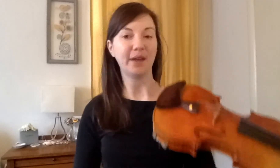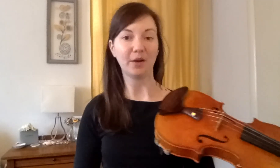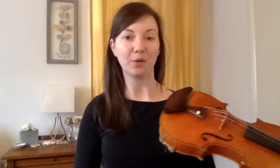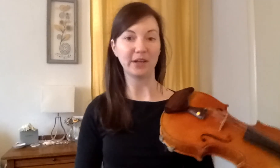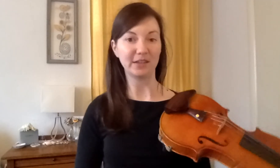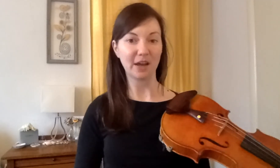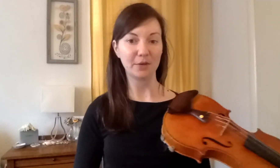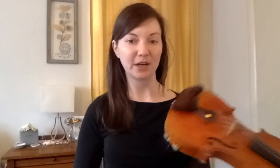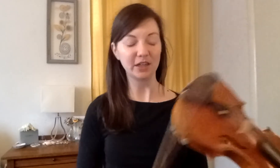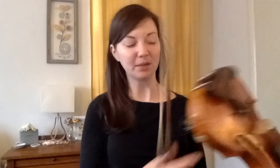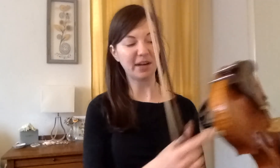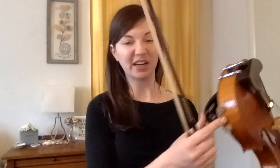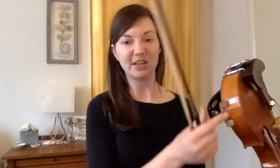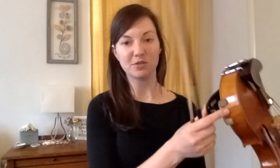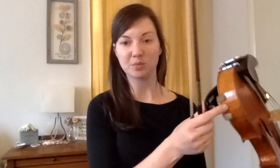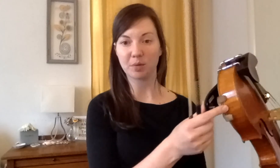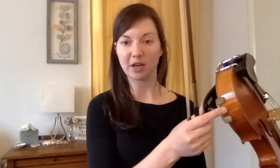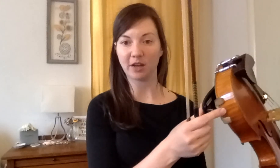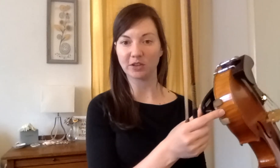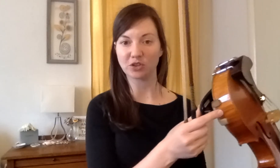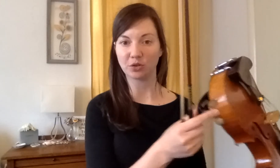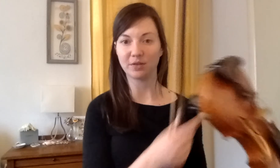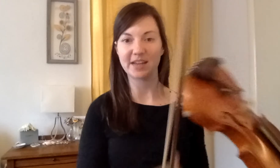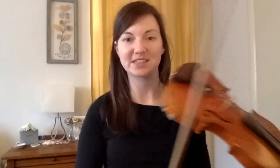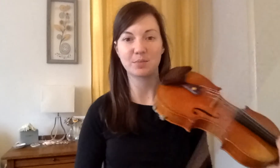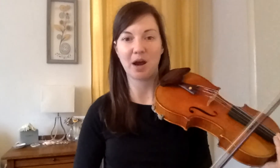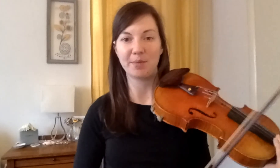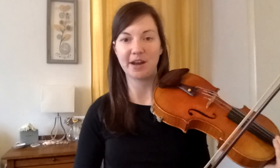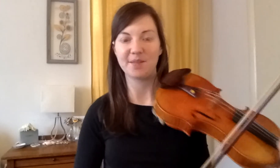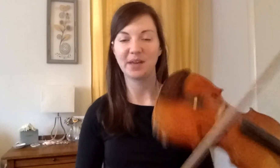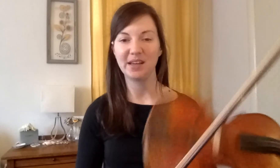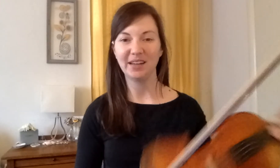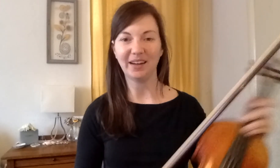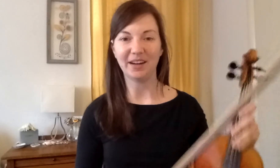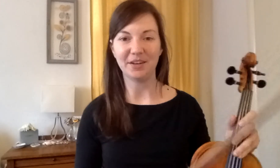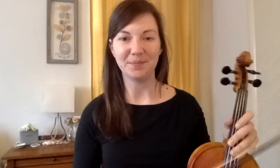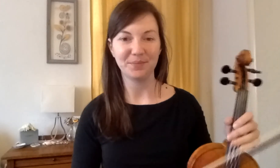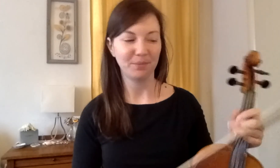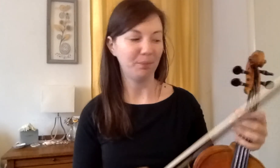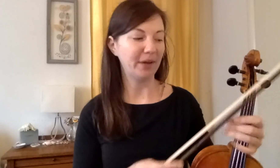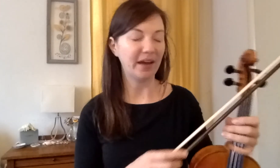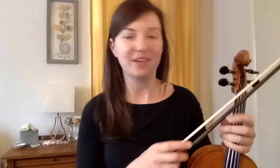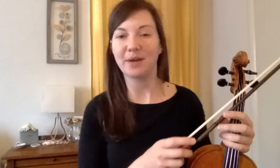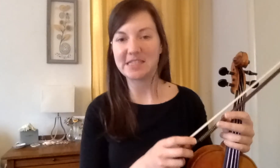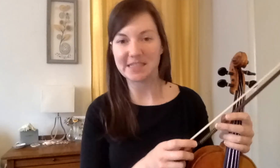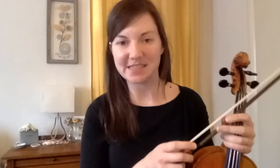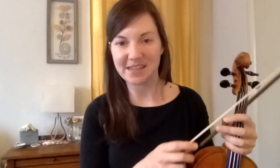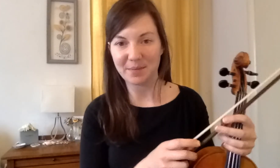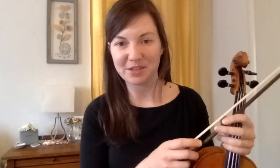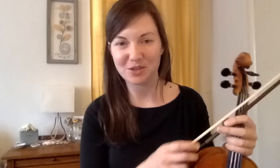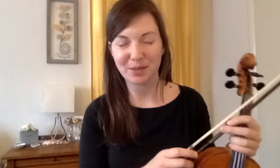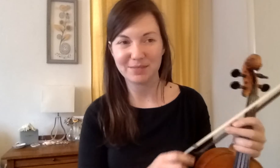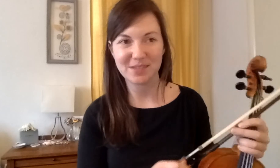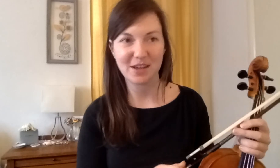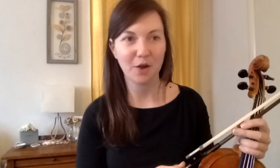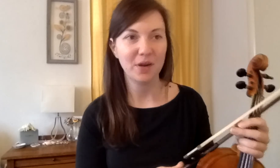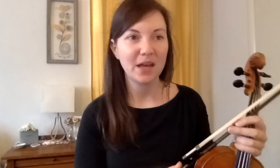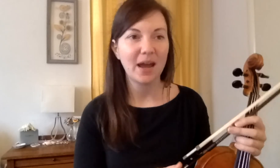hold it lower, they might not use what we call a shoulder rest to prop it up, but otherwise it's the same instrument. So I